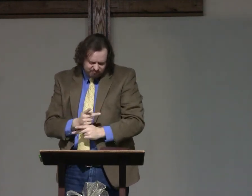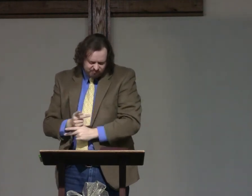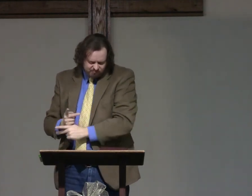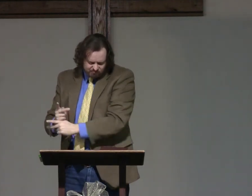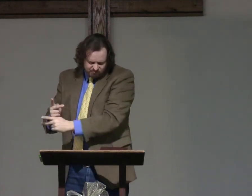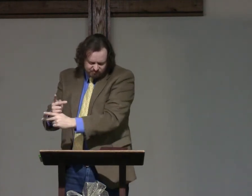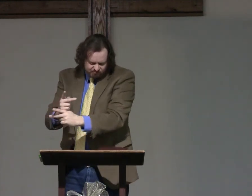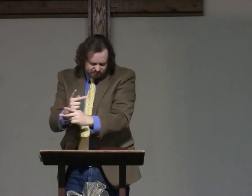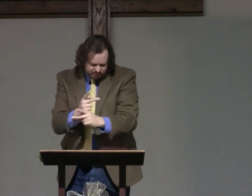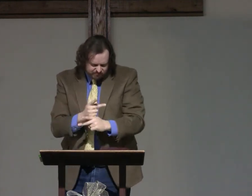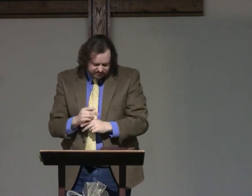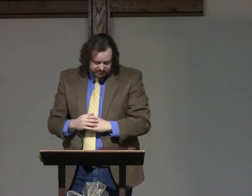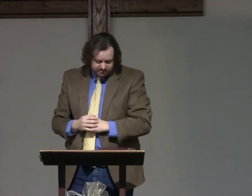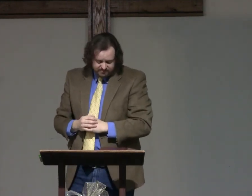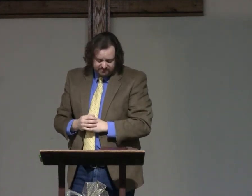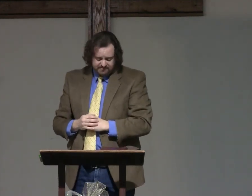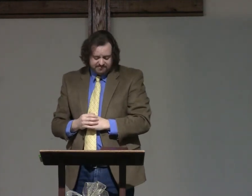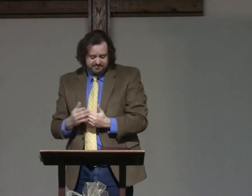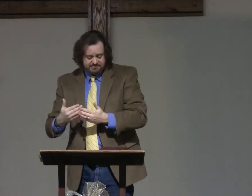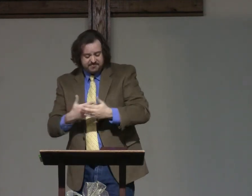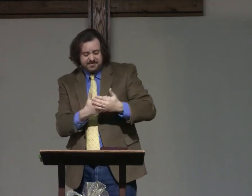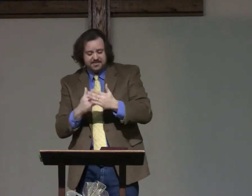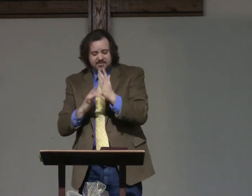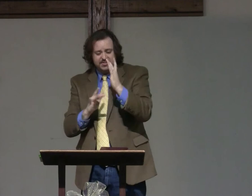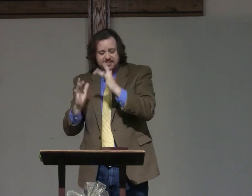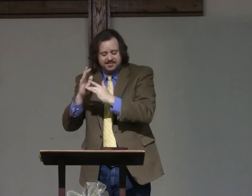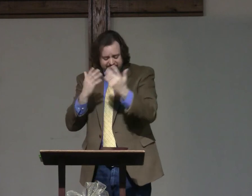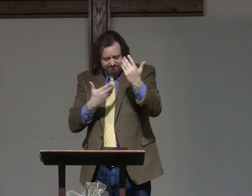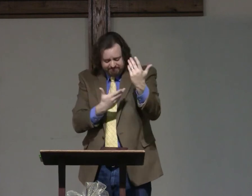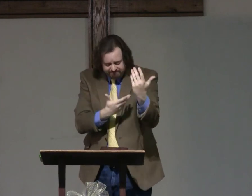Lord Jesus, I ask thee to stay.